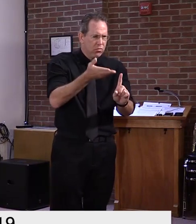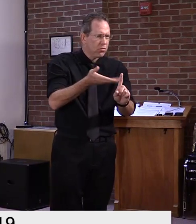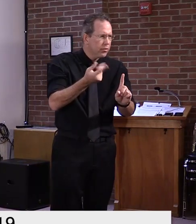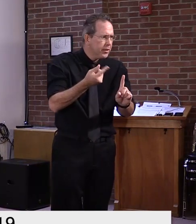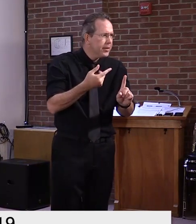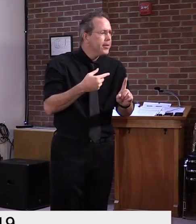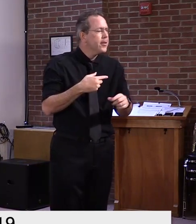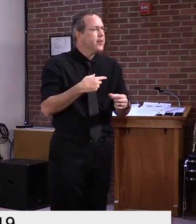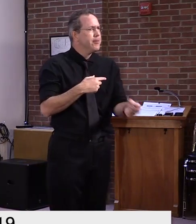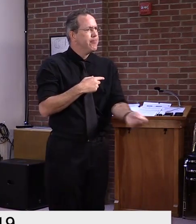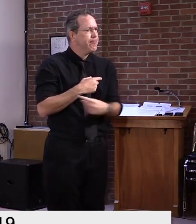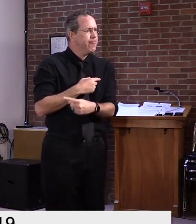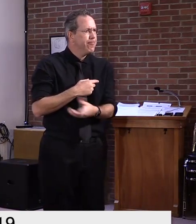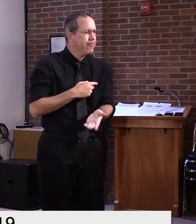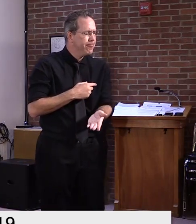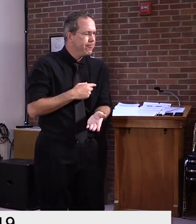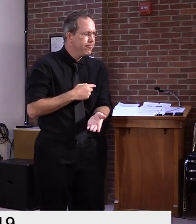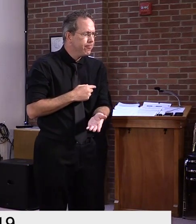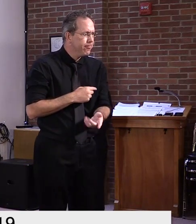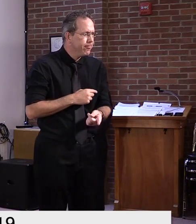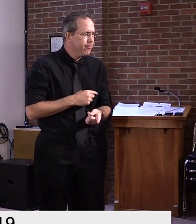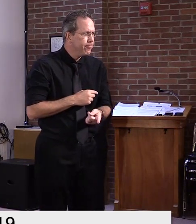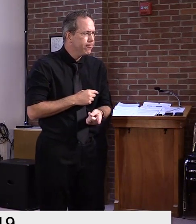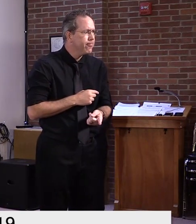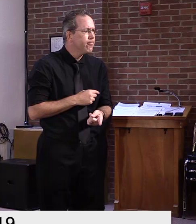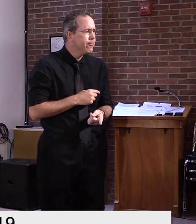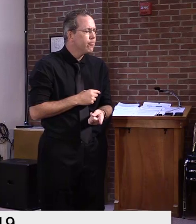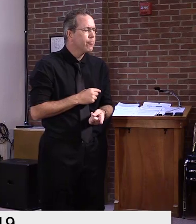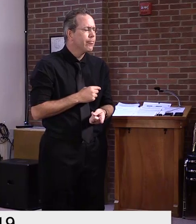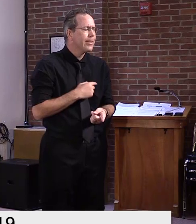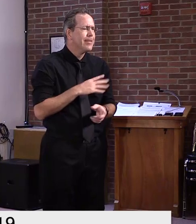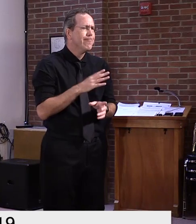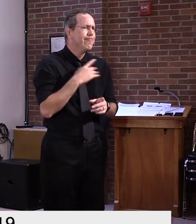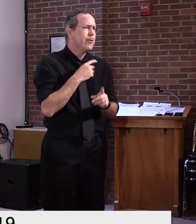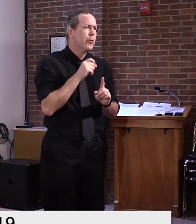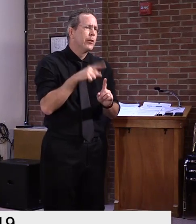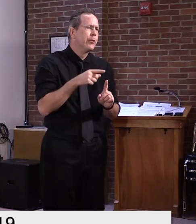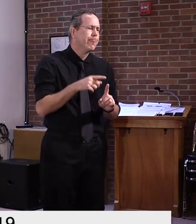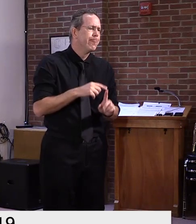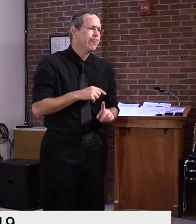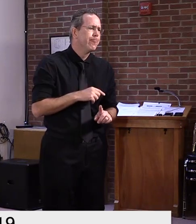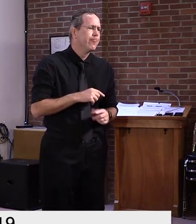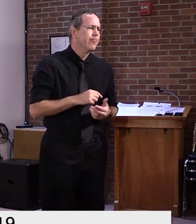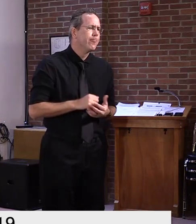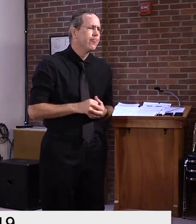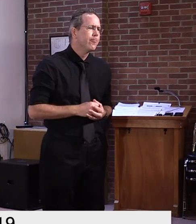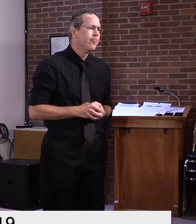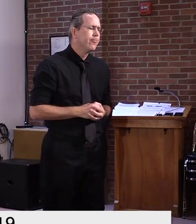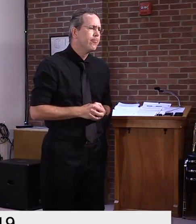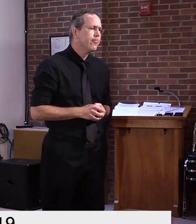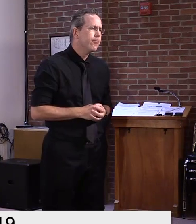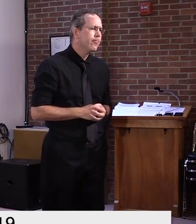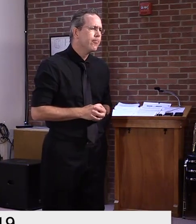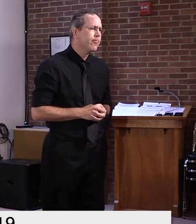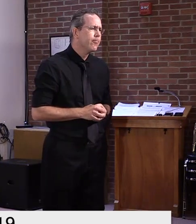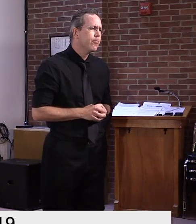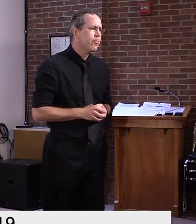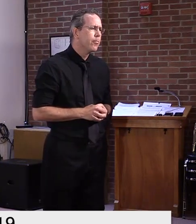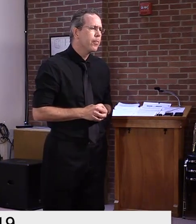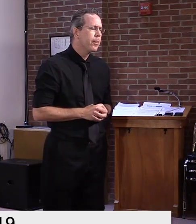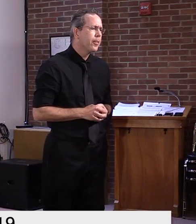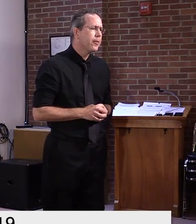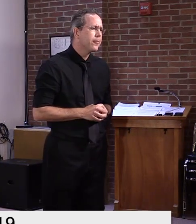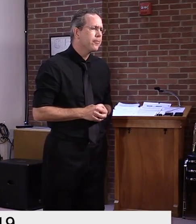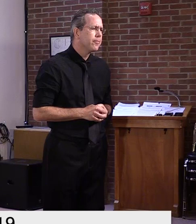And the other question is there some irony that Vermont schools are going to be fully open, but in some communities,